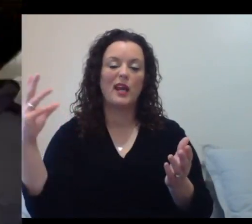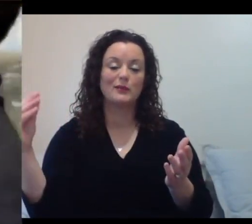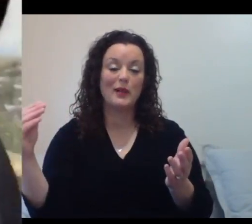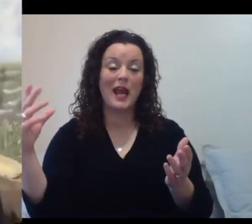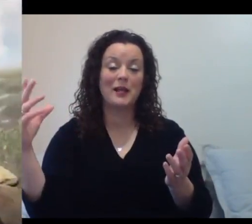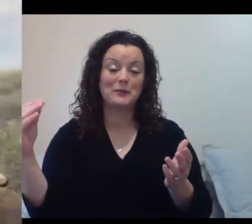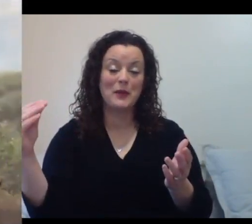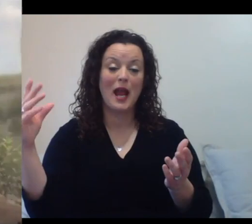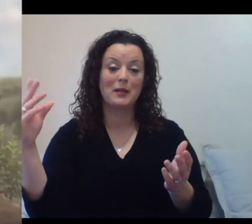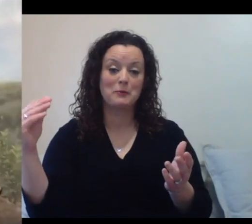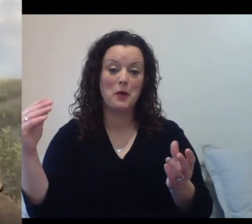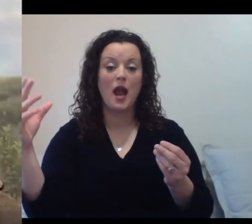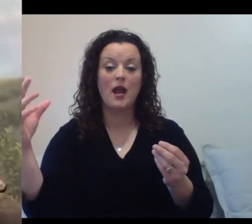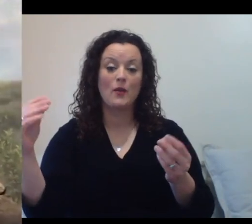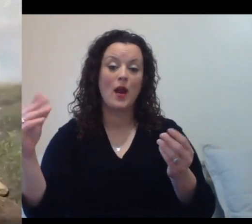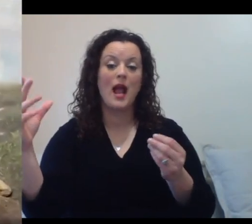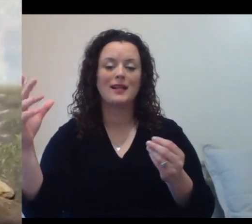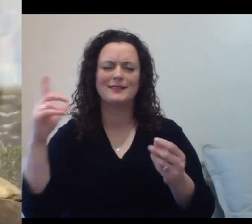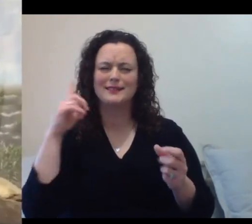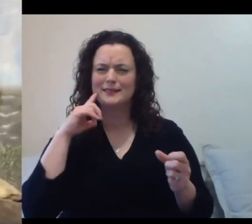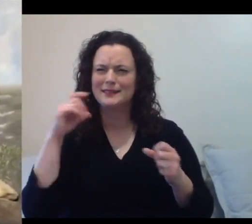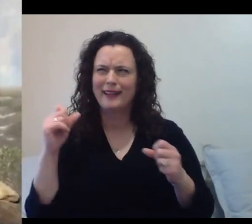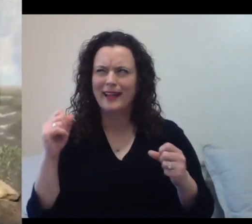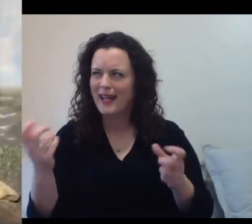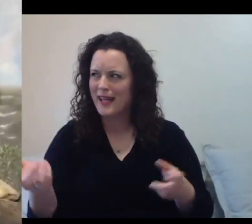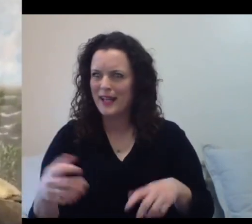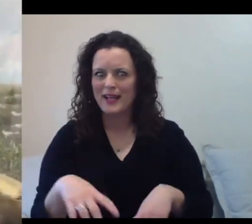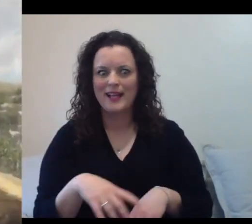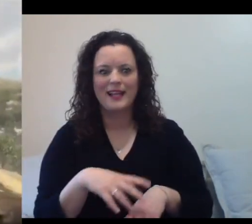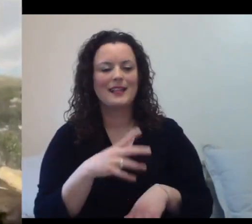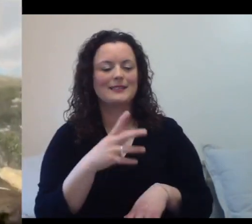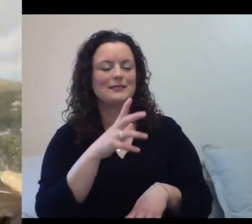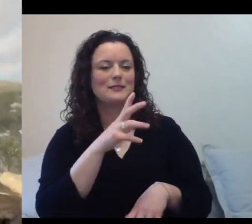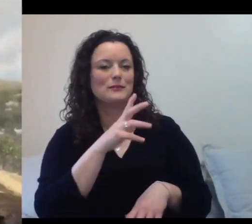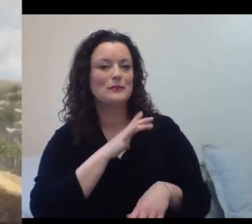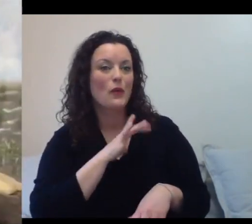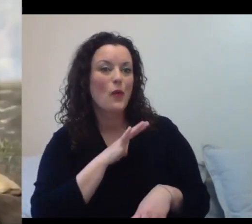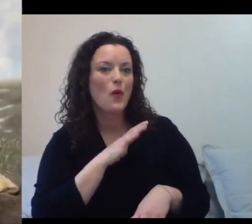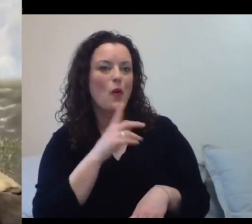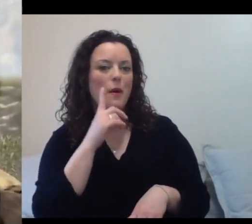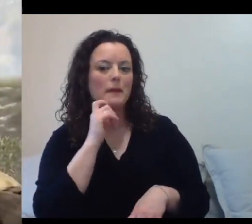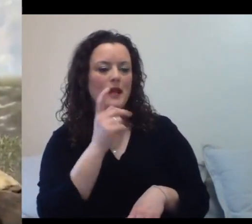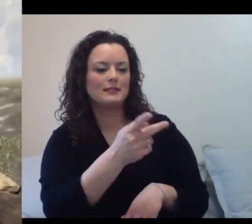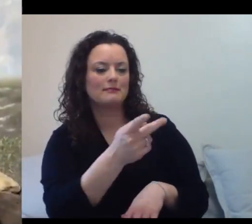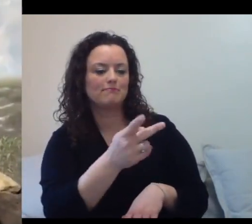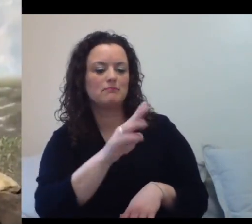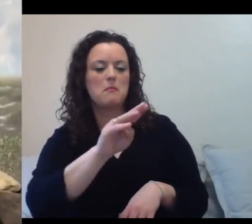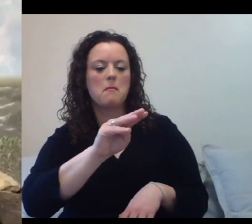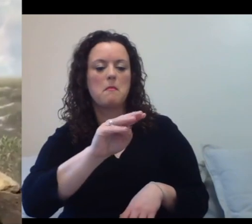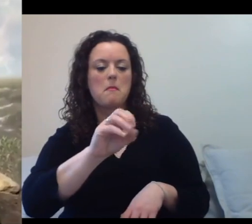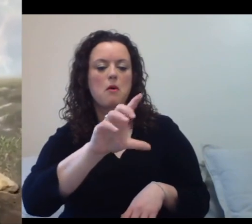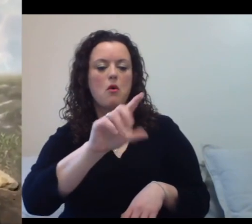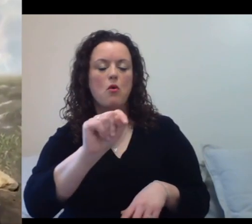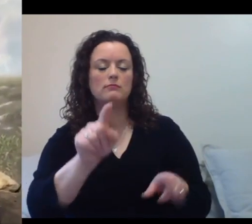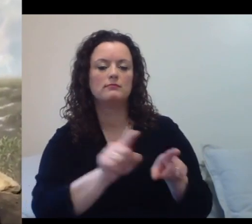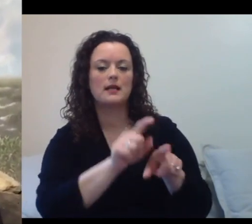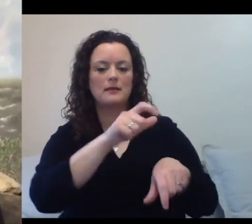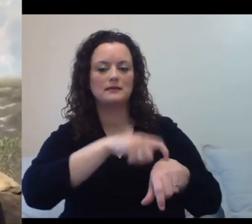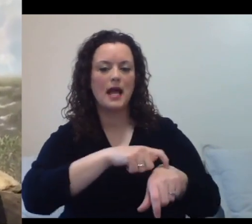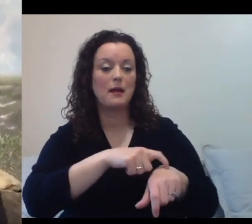It's so loud. There's a really good thing going on. Those two are both at the exact same time. So that's a really, really good thing for us. They're going to pair up